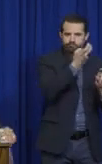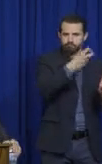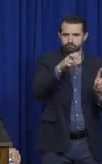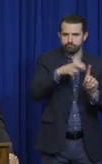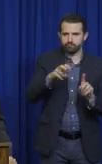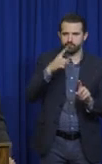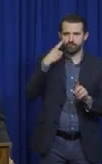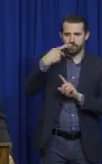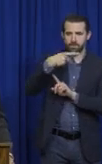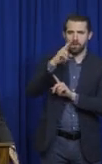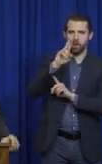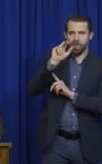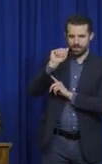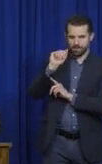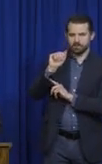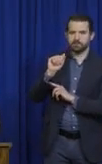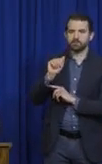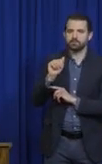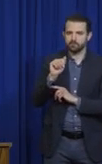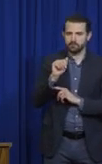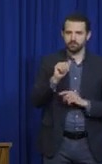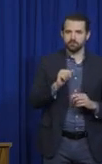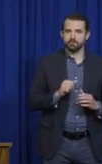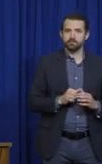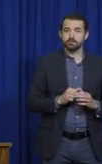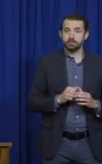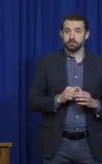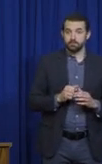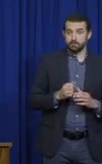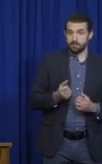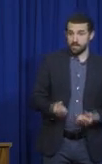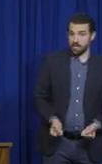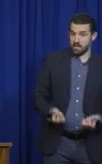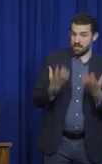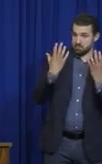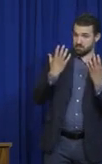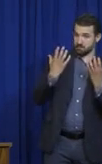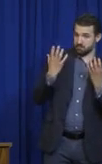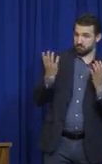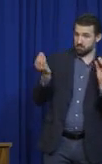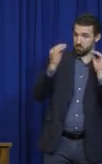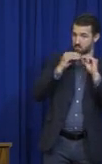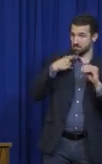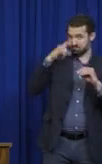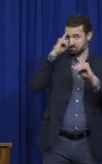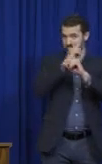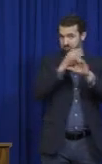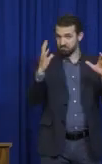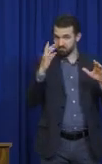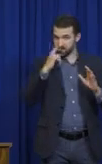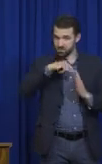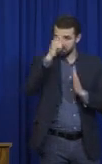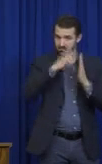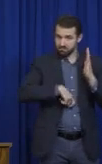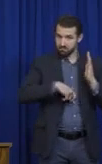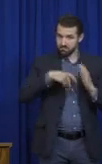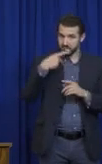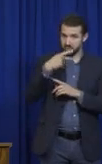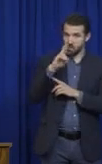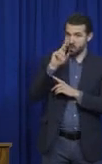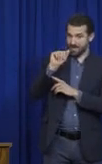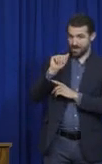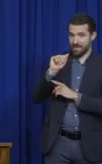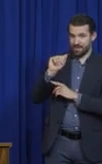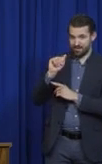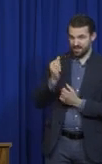And then also, do we know how many will be applying for the new Pandemic Unemployment Assistance Program?